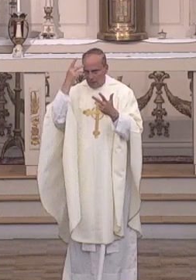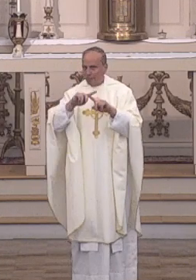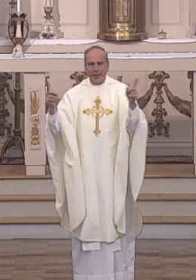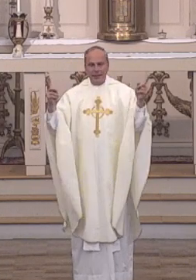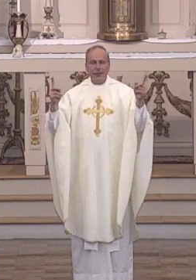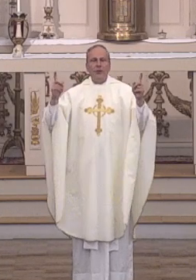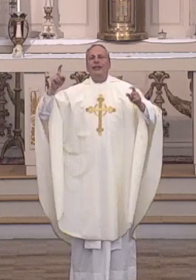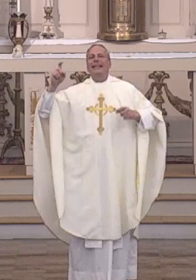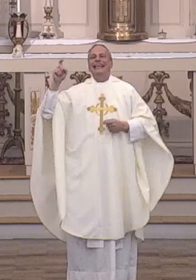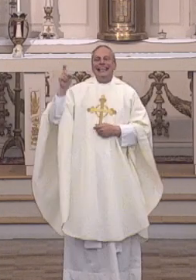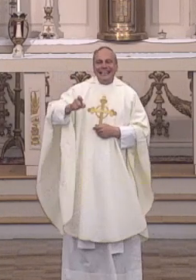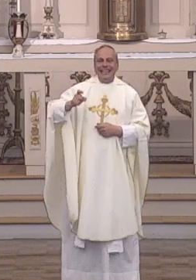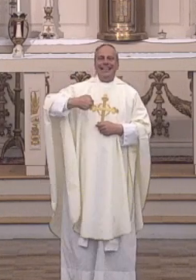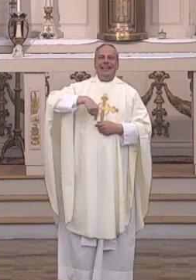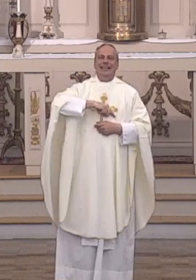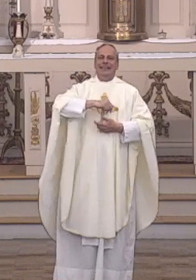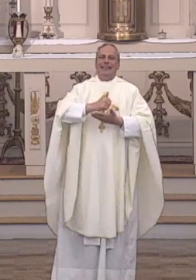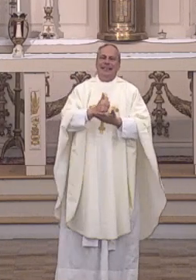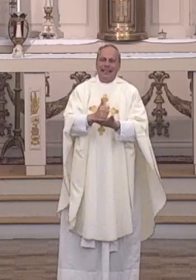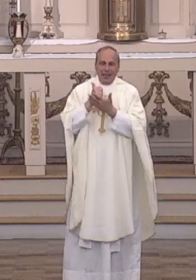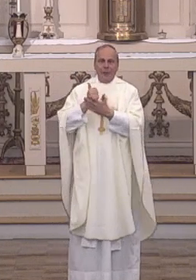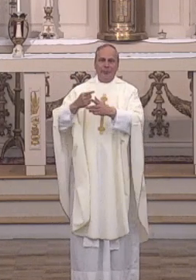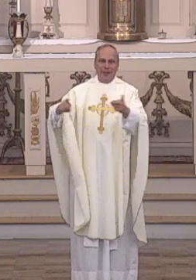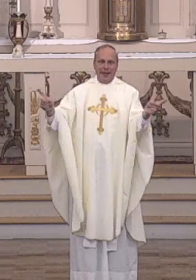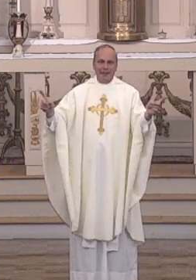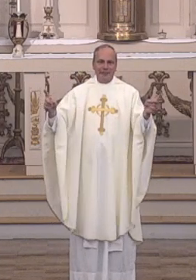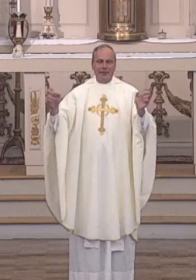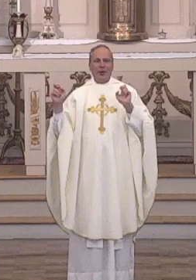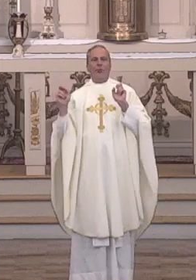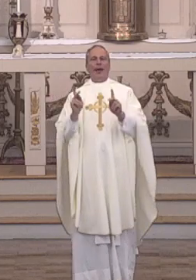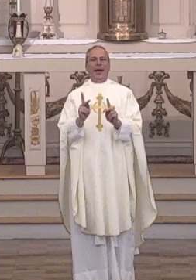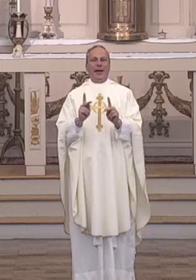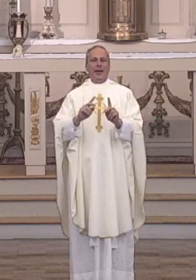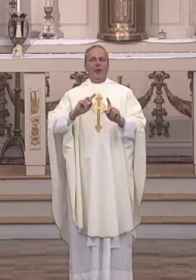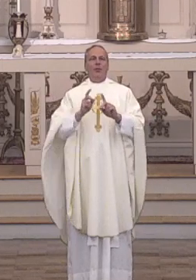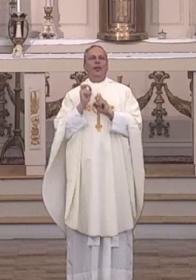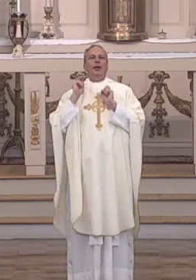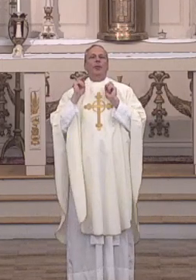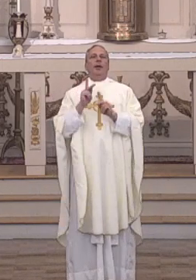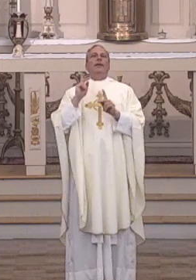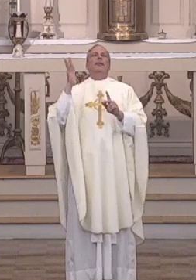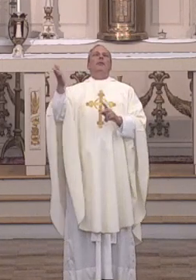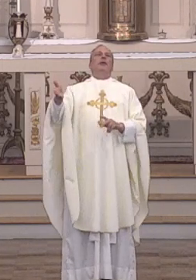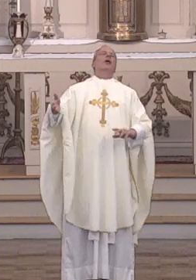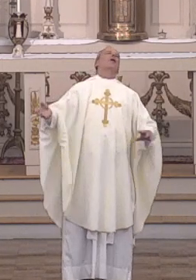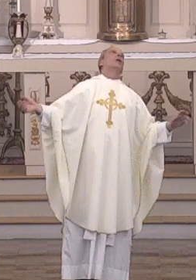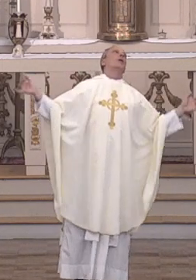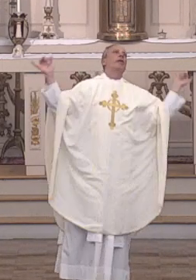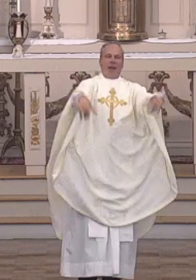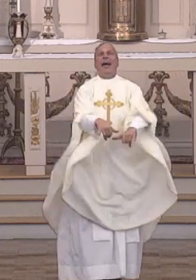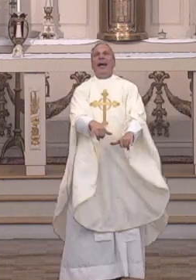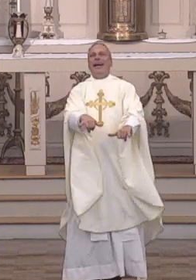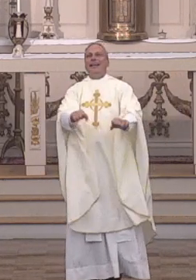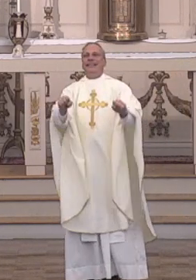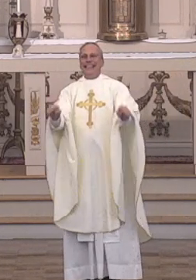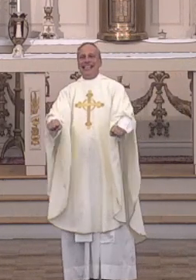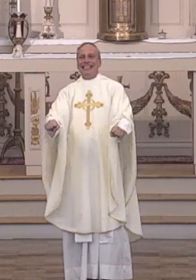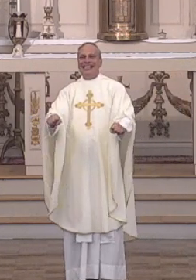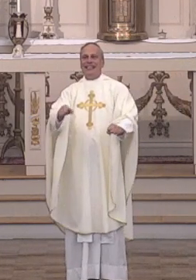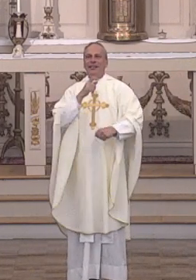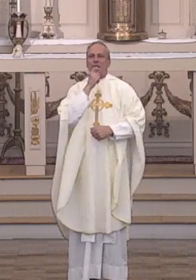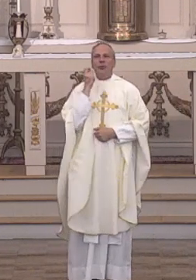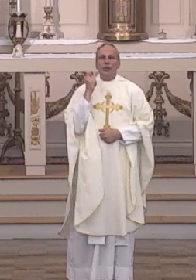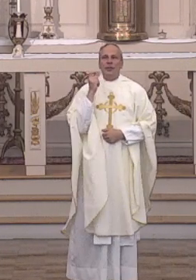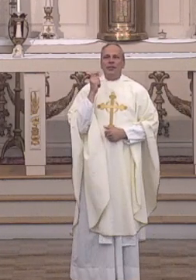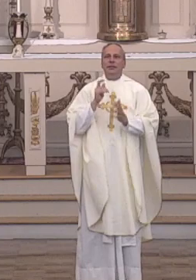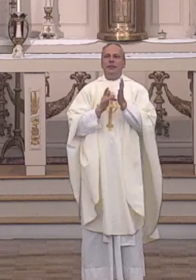And maybe they don't know it yet, maybe they have misunderstandings, but they need us to help them to come